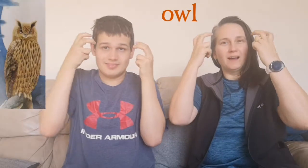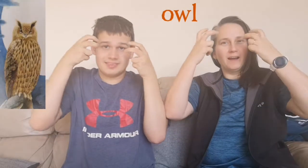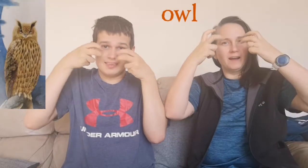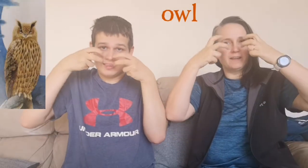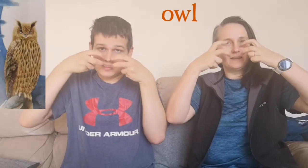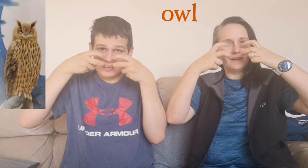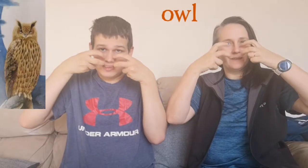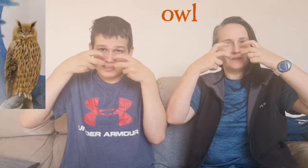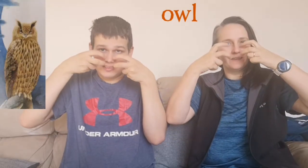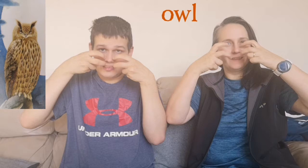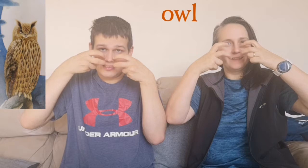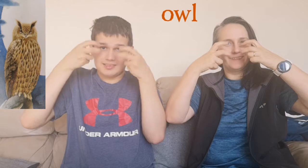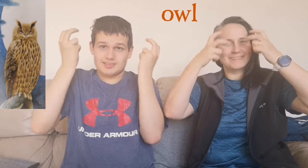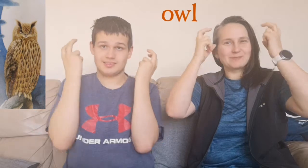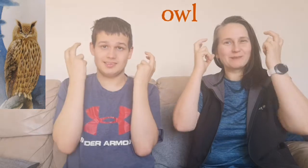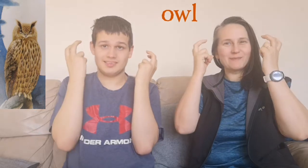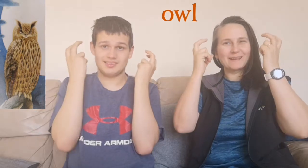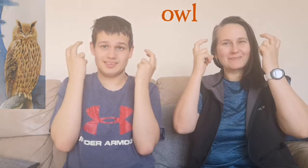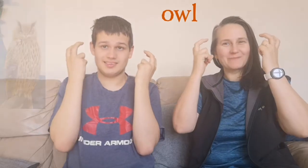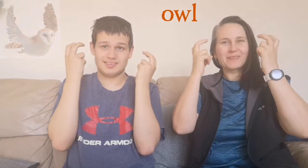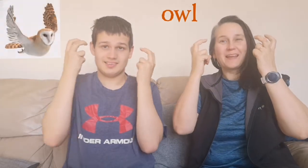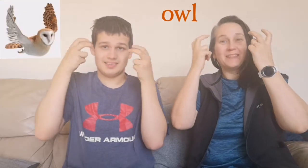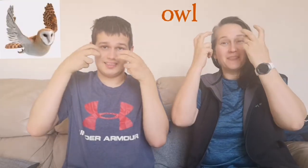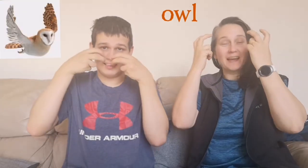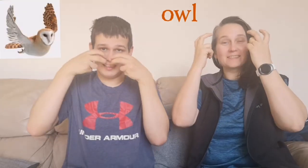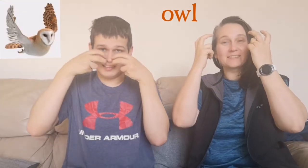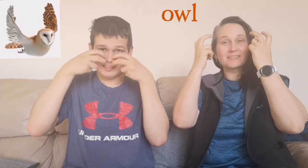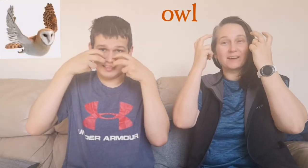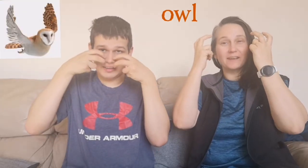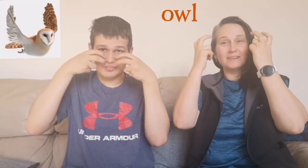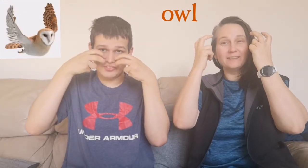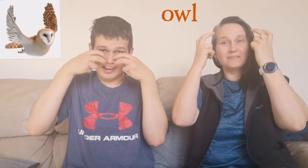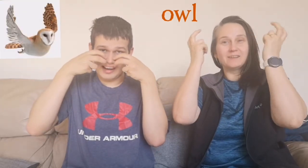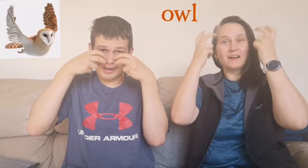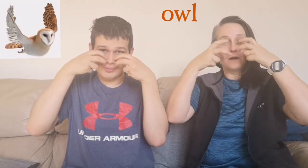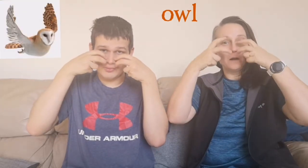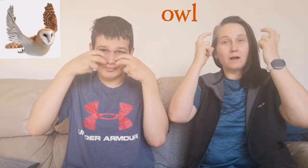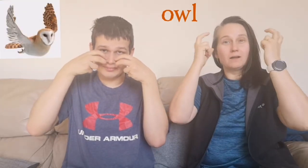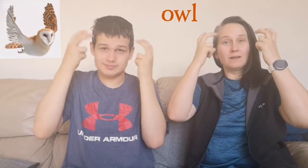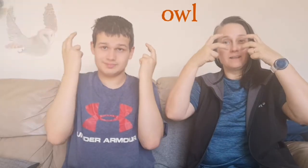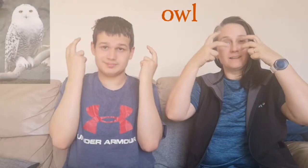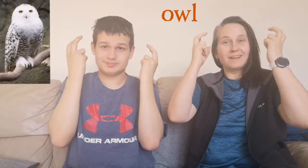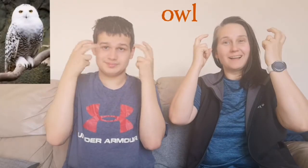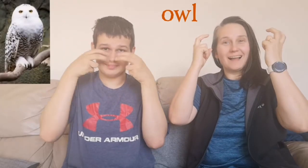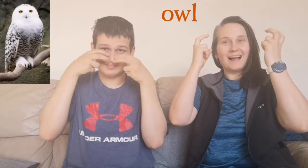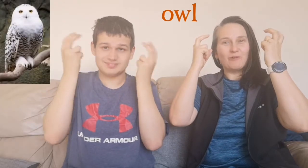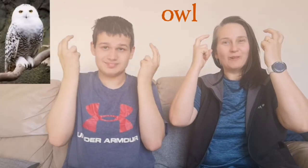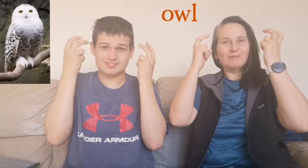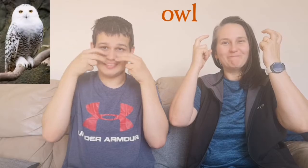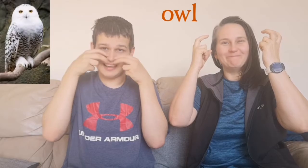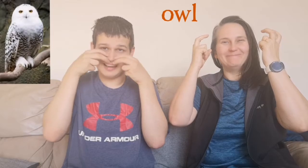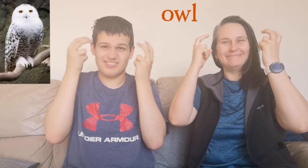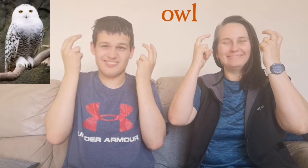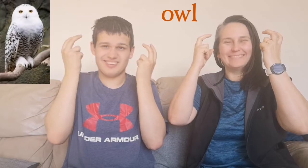And down and spring back. That's the sign for Owl. Owl. Owl.